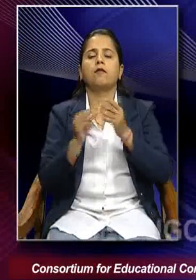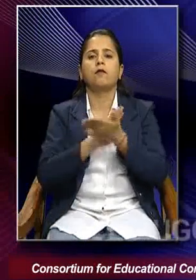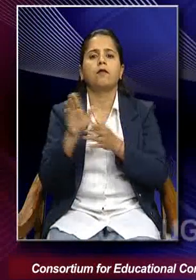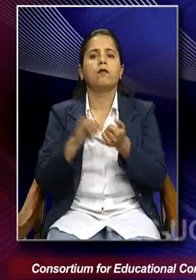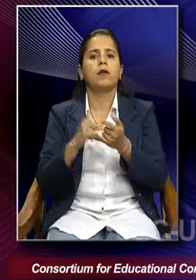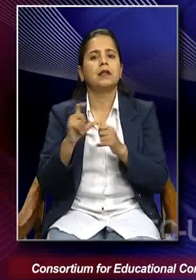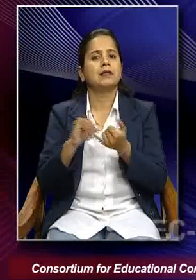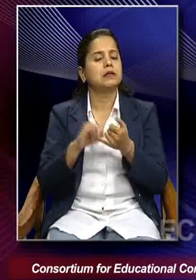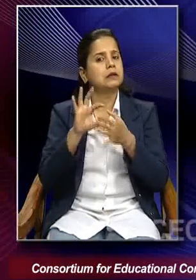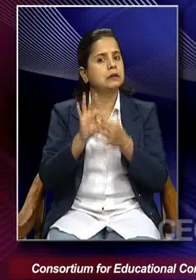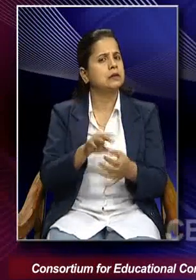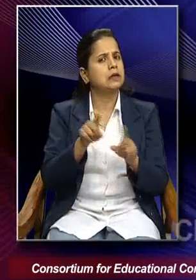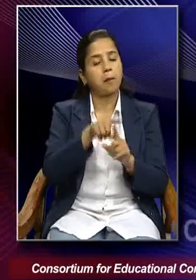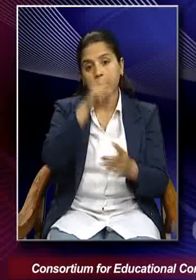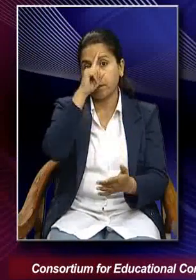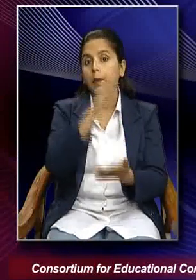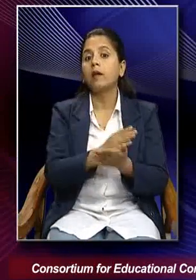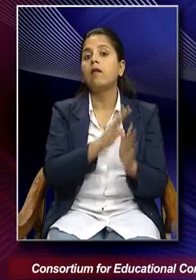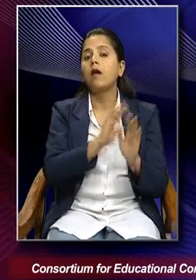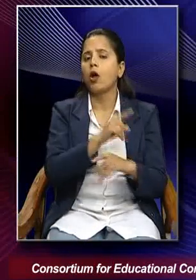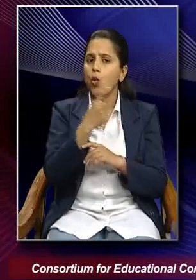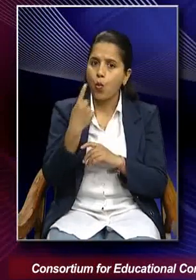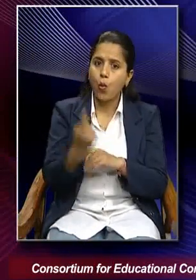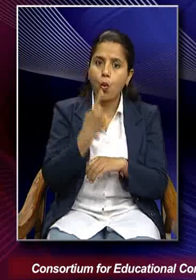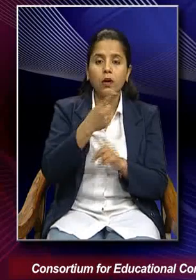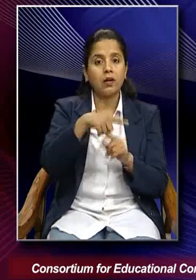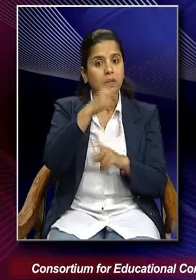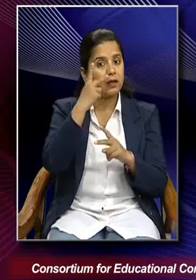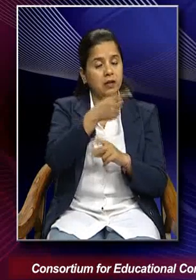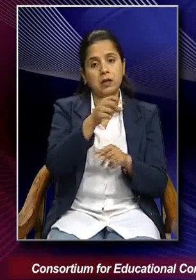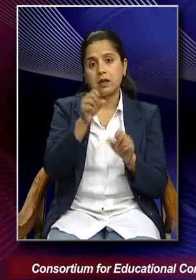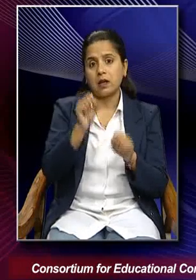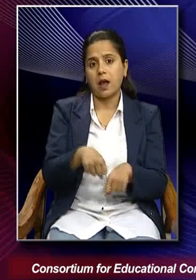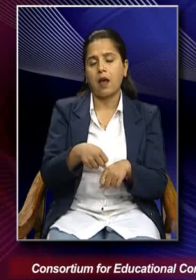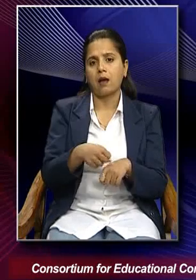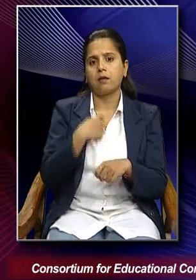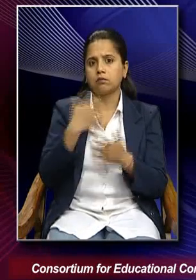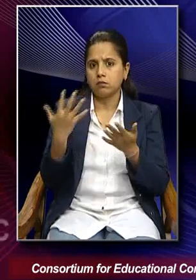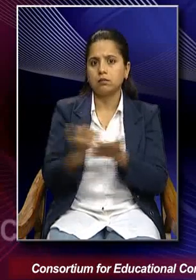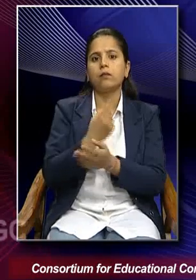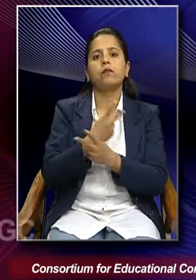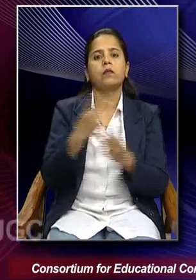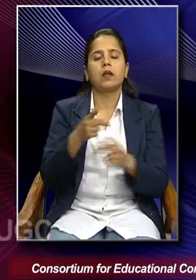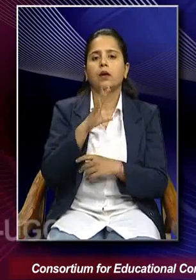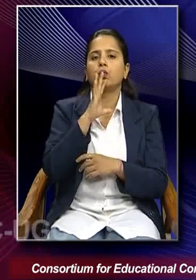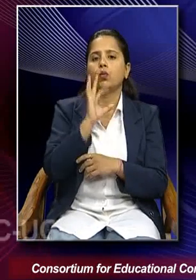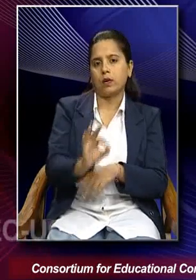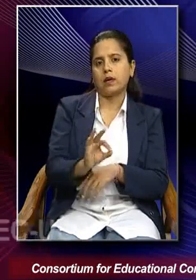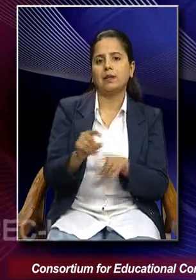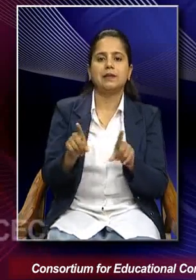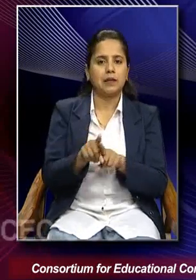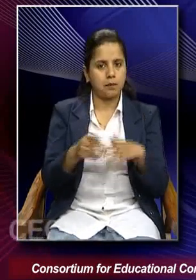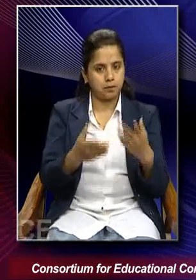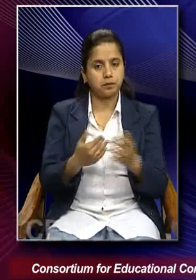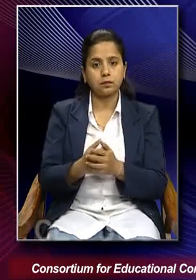means they believe that only that which can be perceived is the reality.